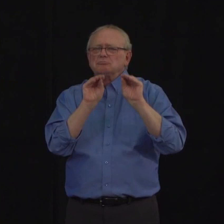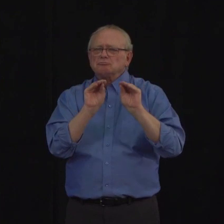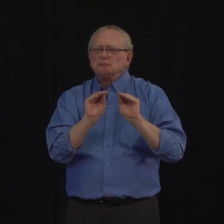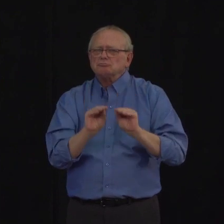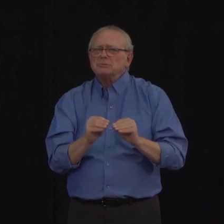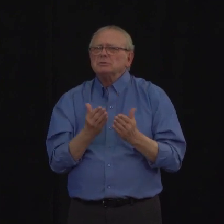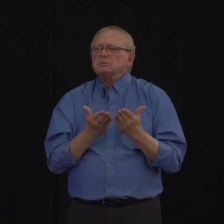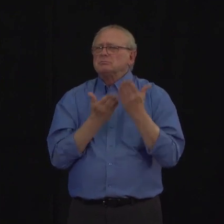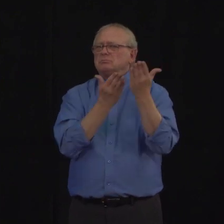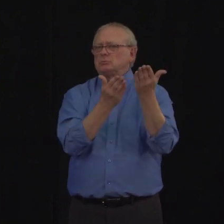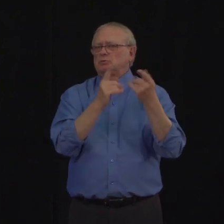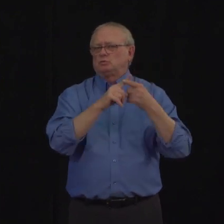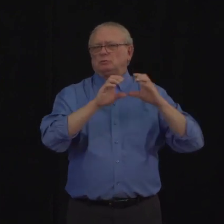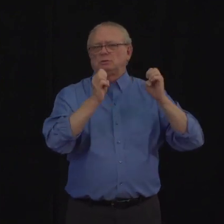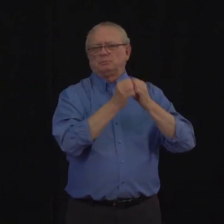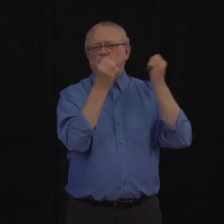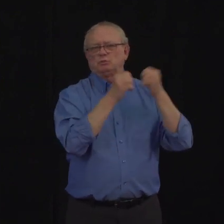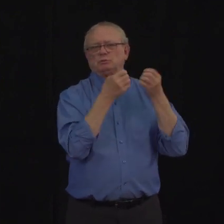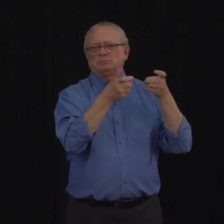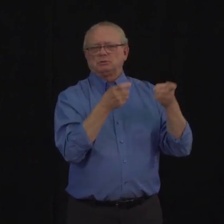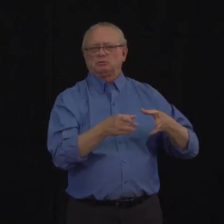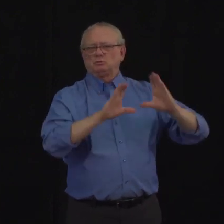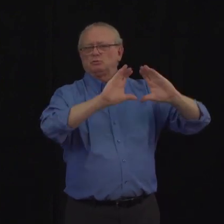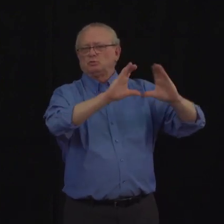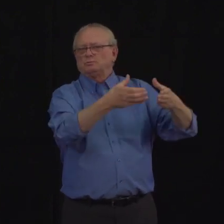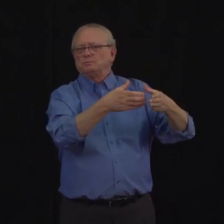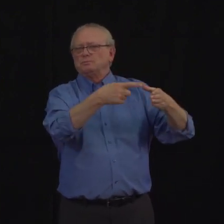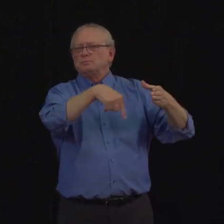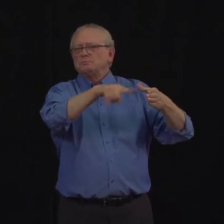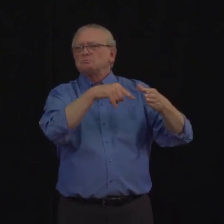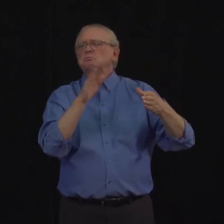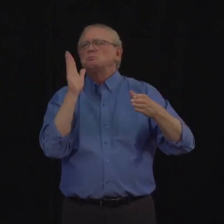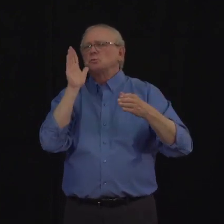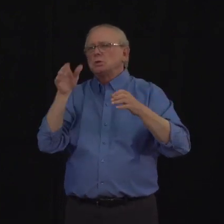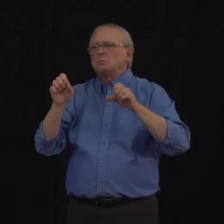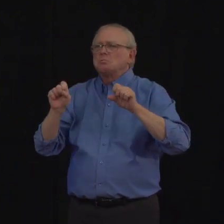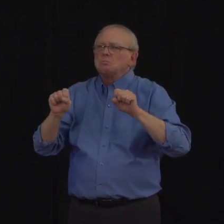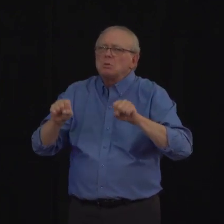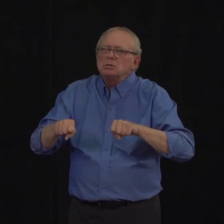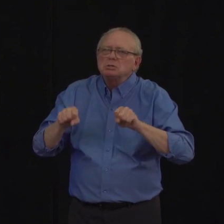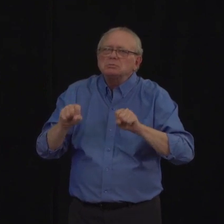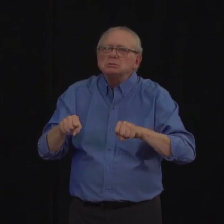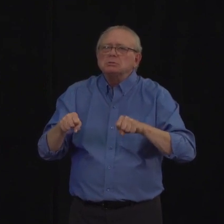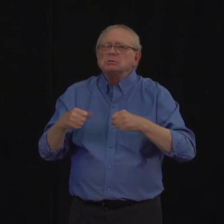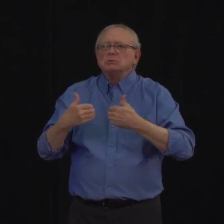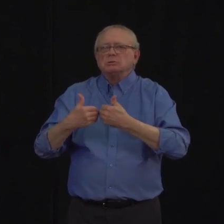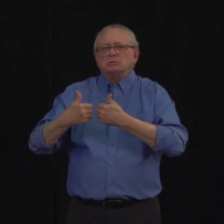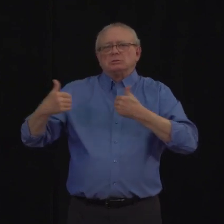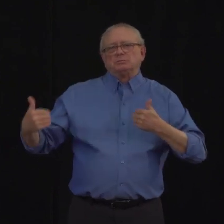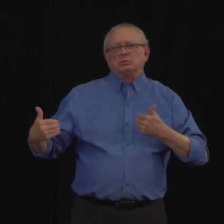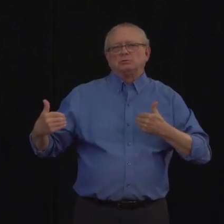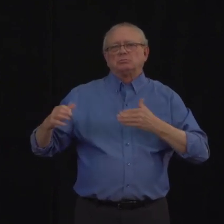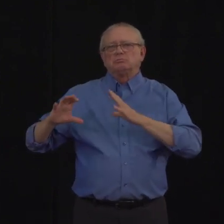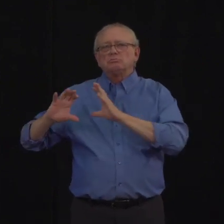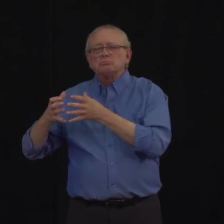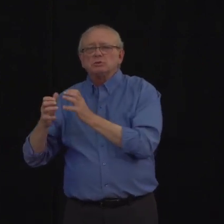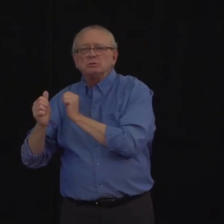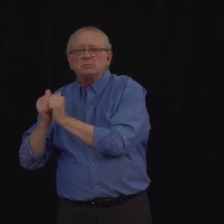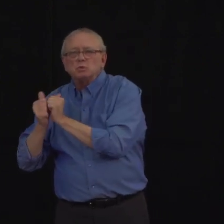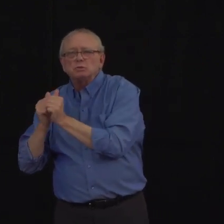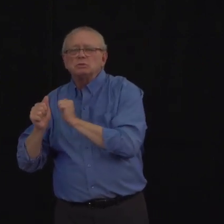about reclassifying areas of sports, fitness, and recreation that could be moved sooner potentially, depending if